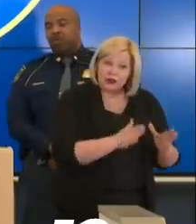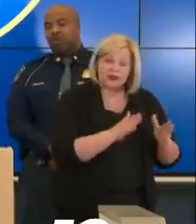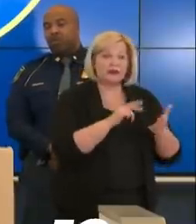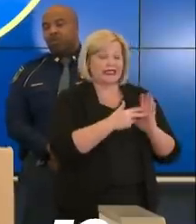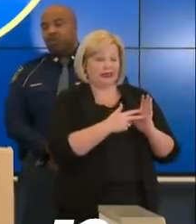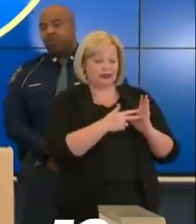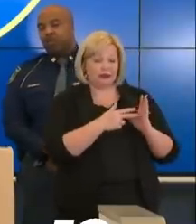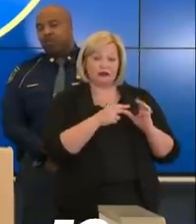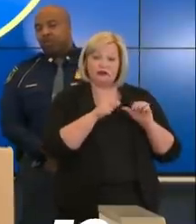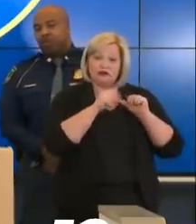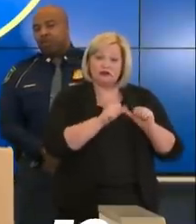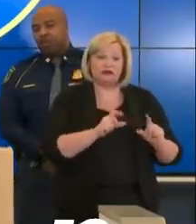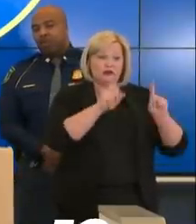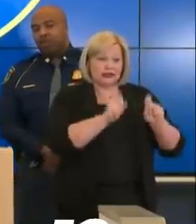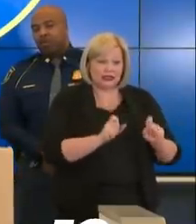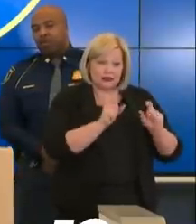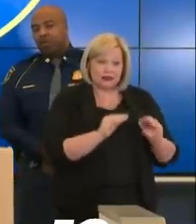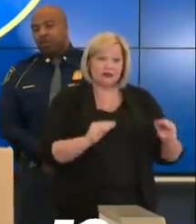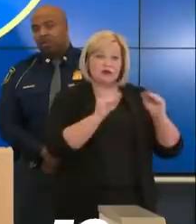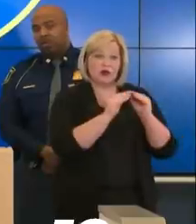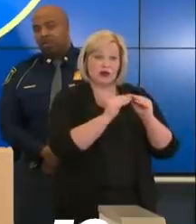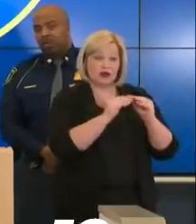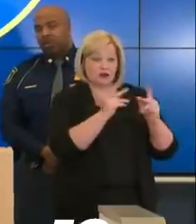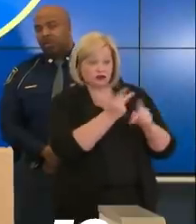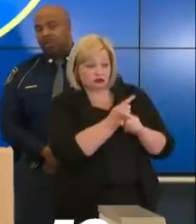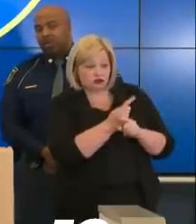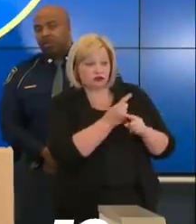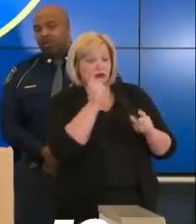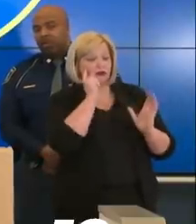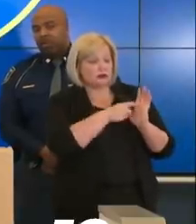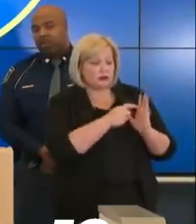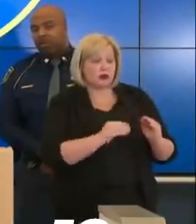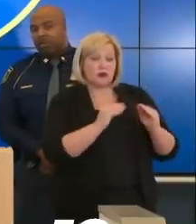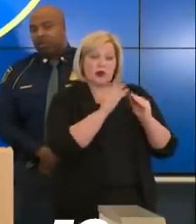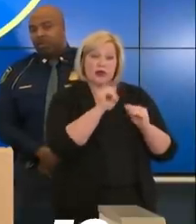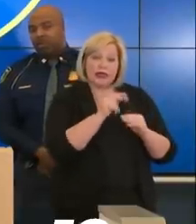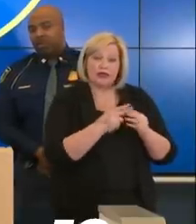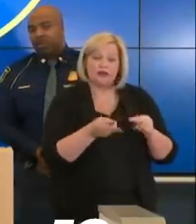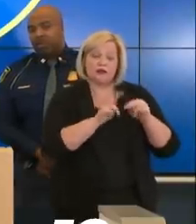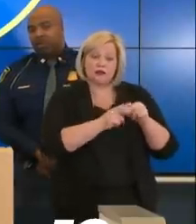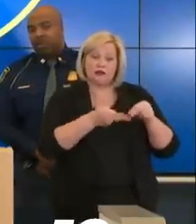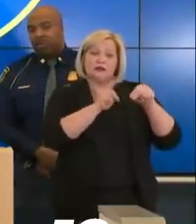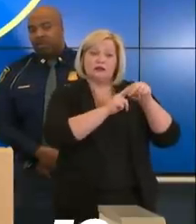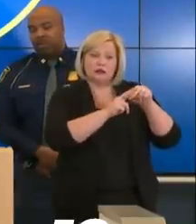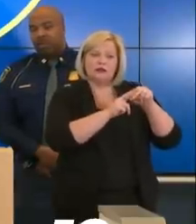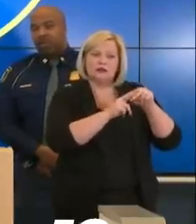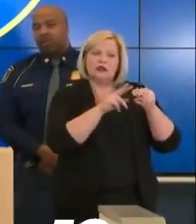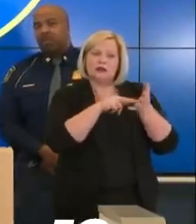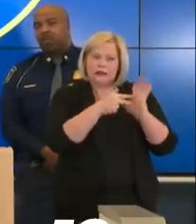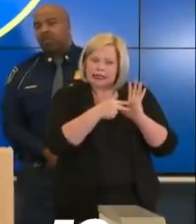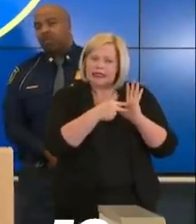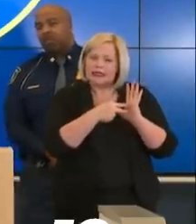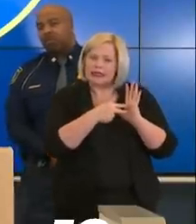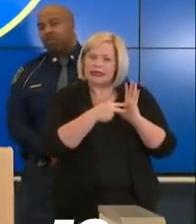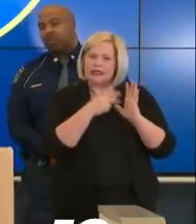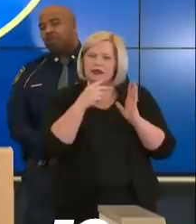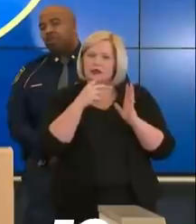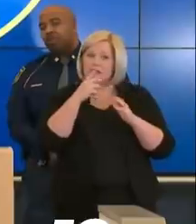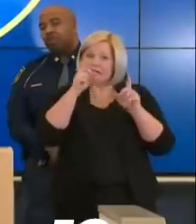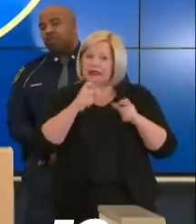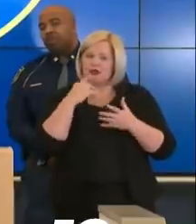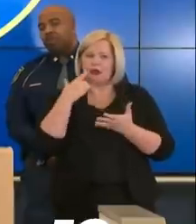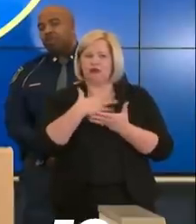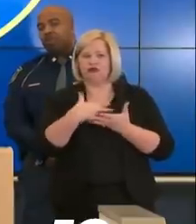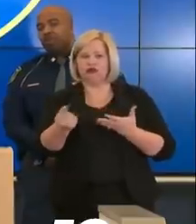is as we are continuing to test appropriately, as we start finding more cases, it is a possibility that we will run out of tests,